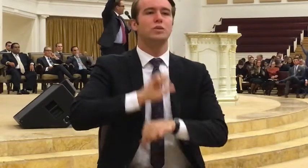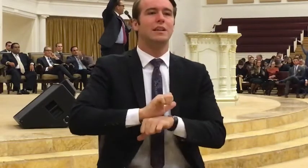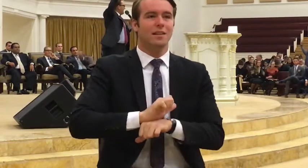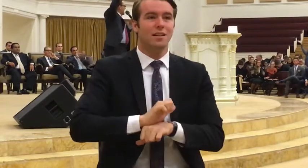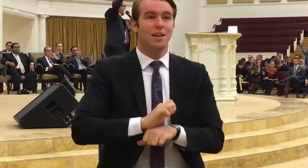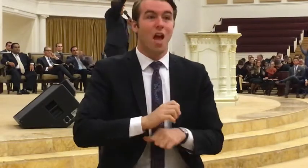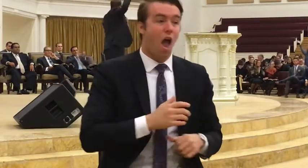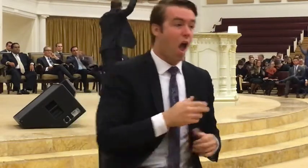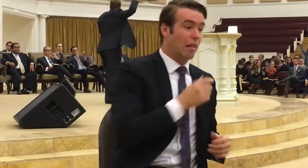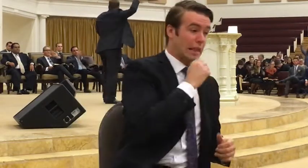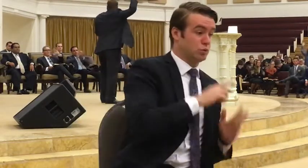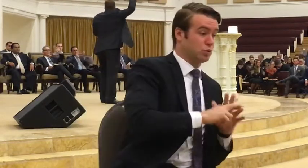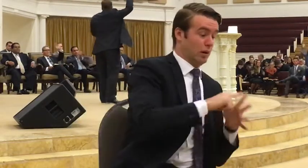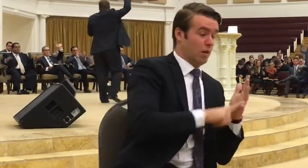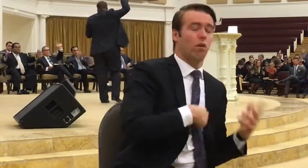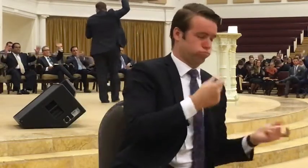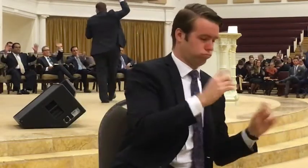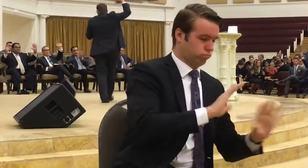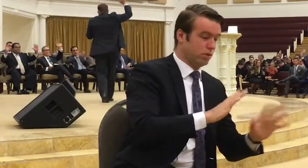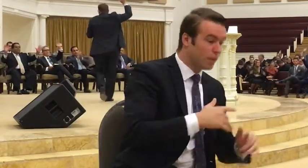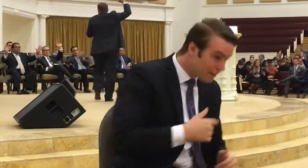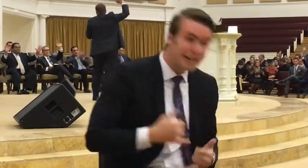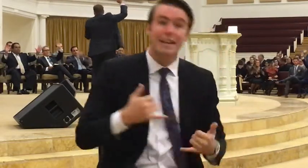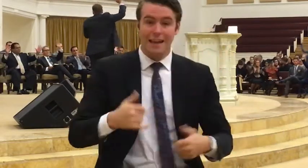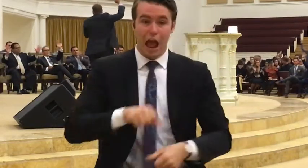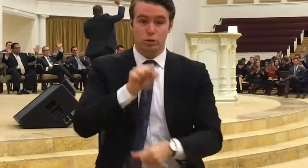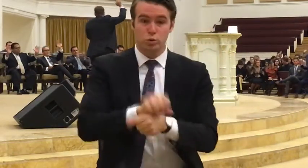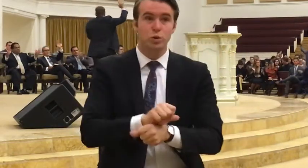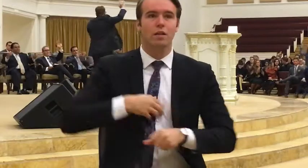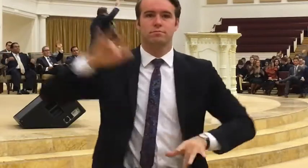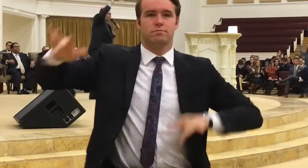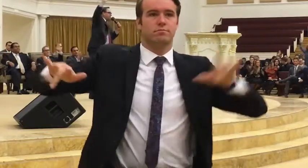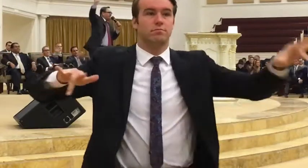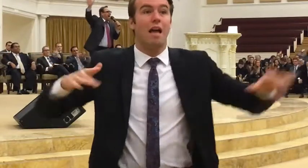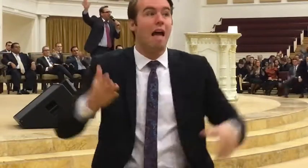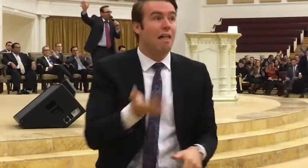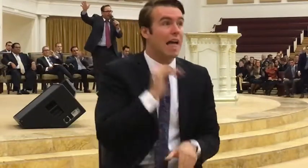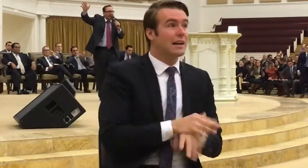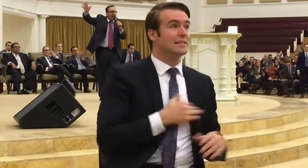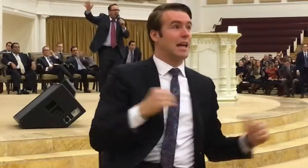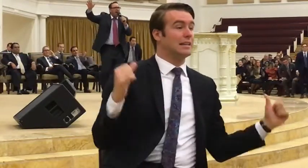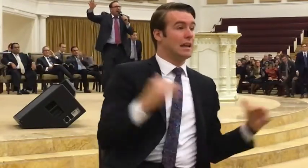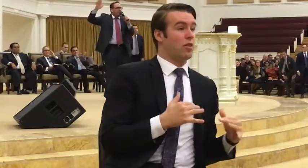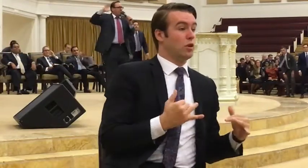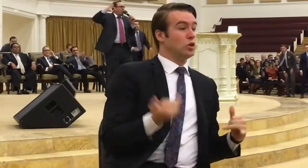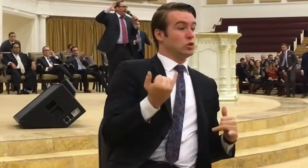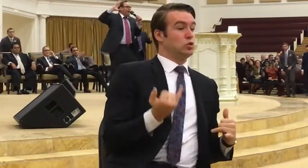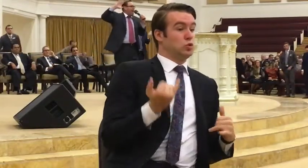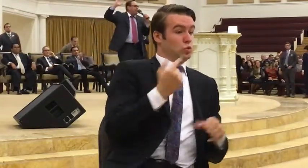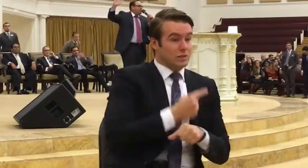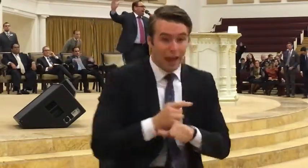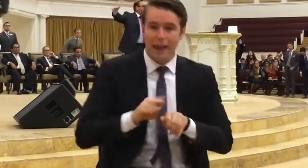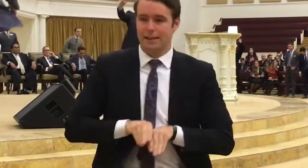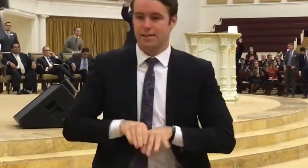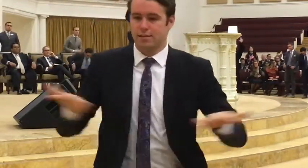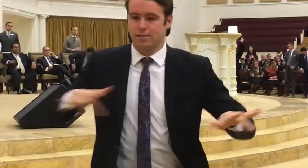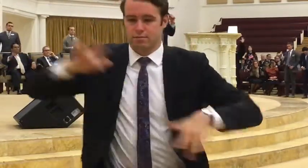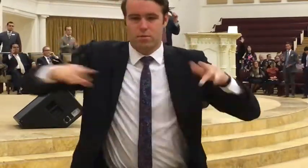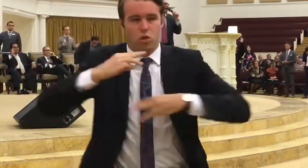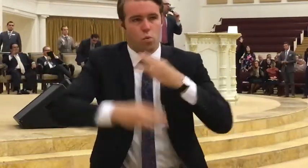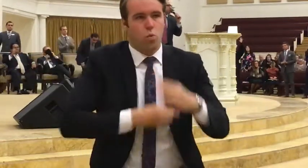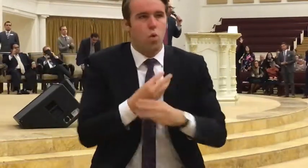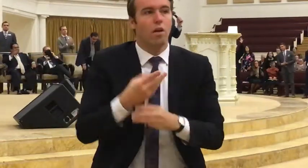I'm on duty. I'm scattering. I'm scattering. I gathered last night, but I'm scattering today. I'm going out. I was empowered.